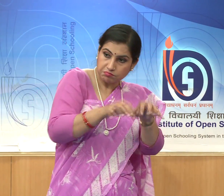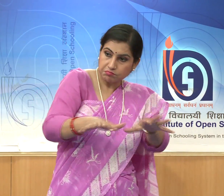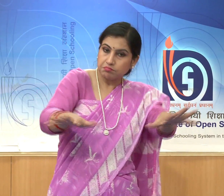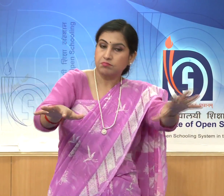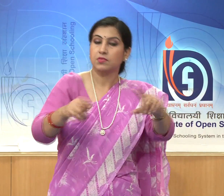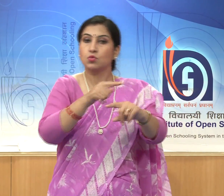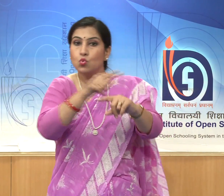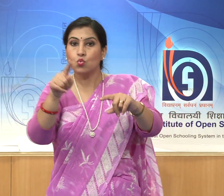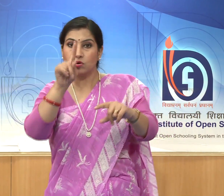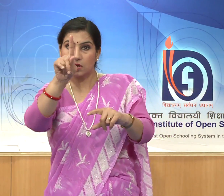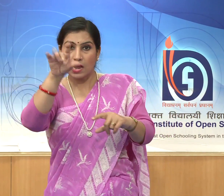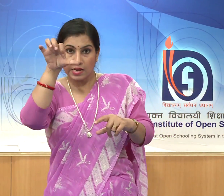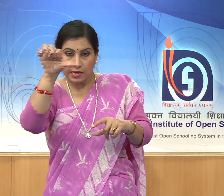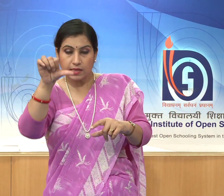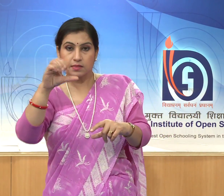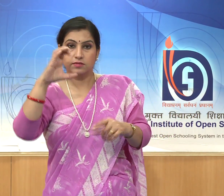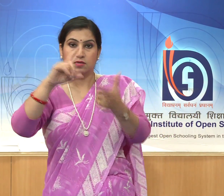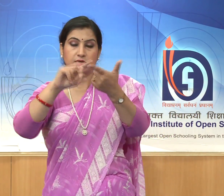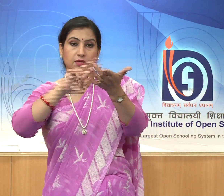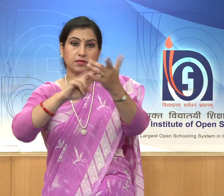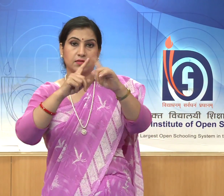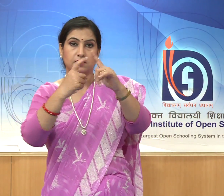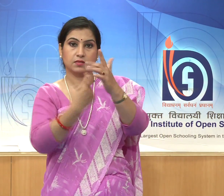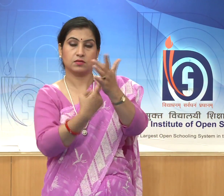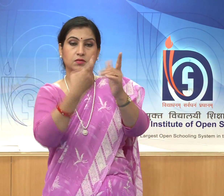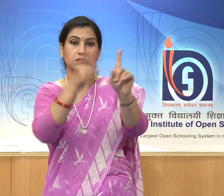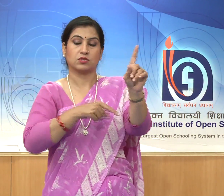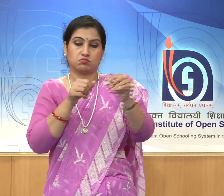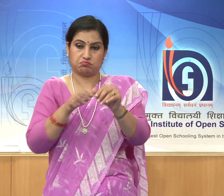to 19th century CE.